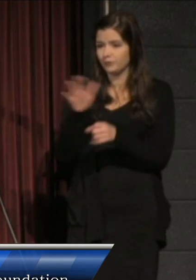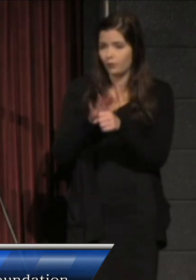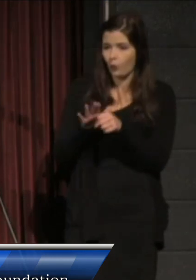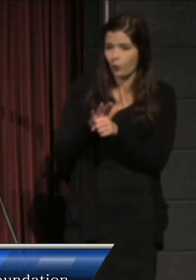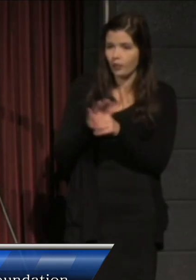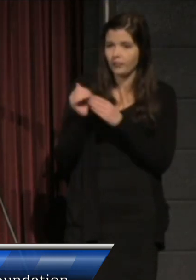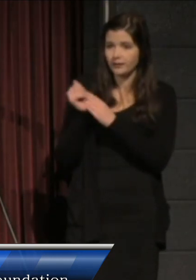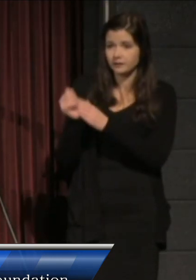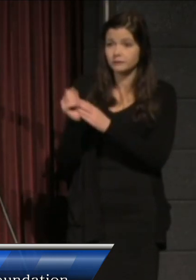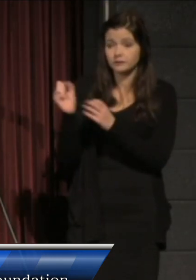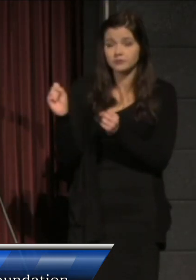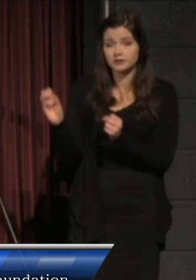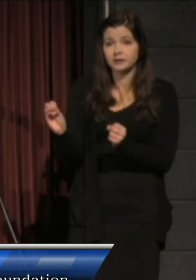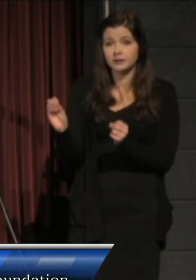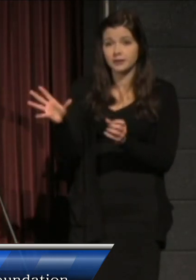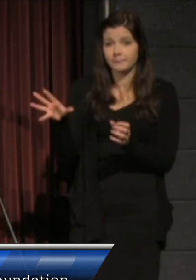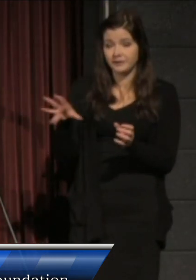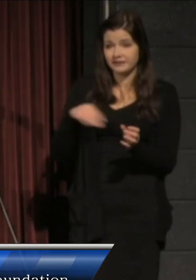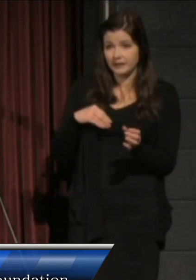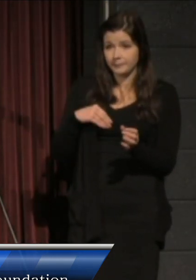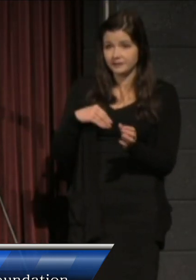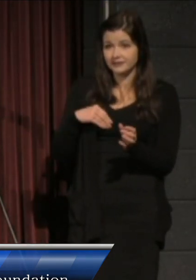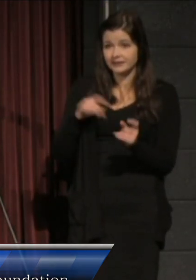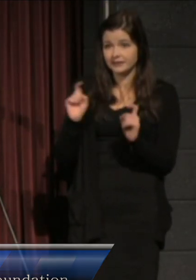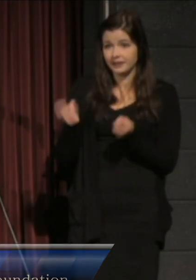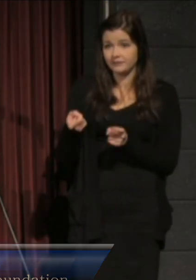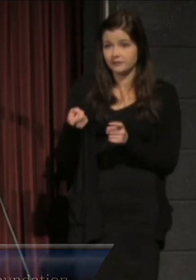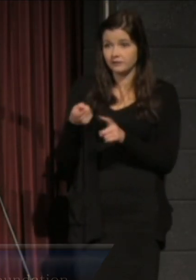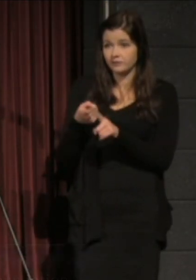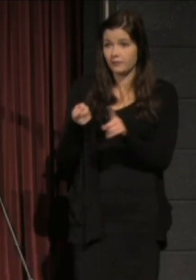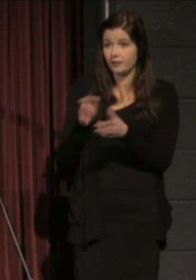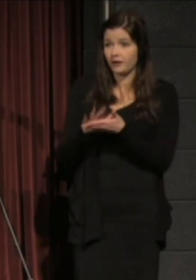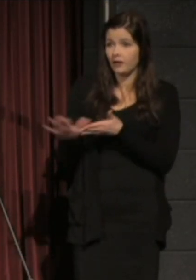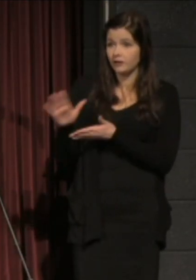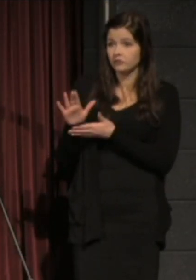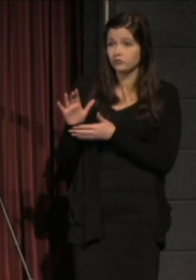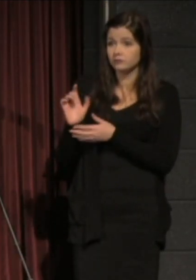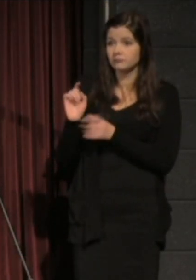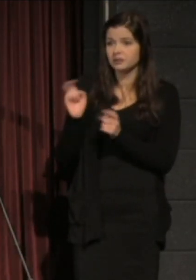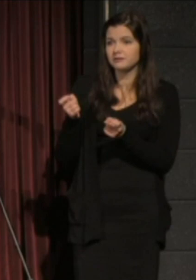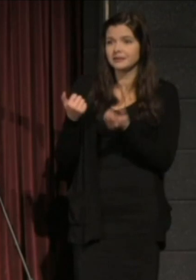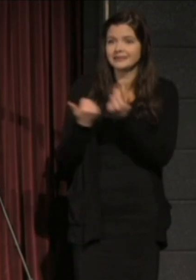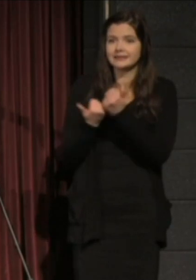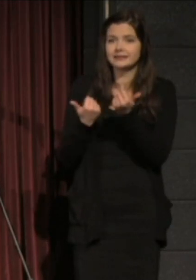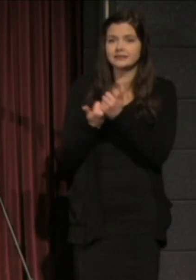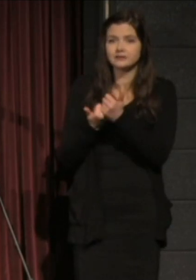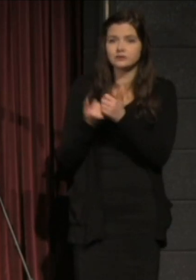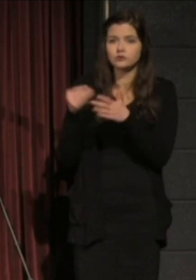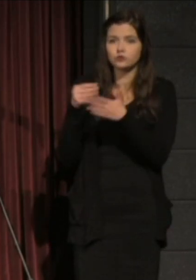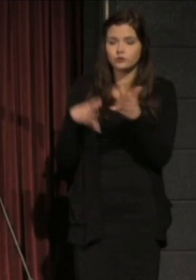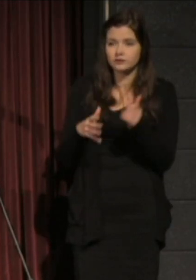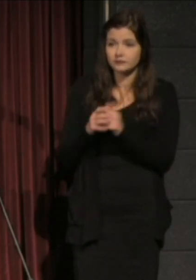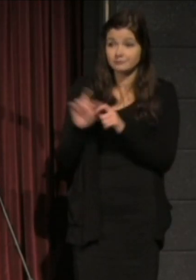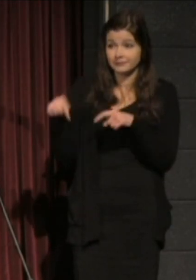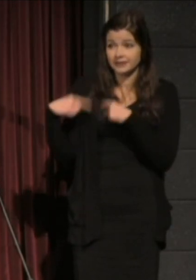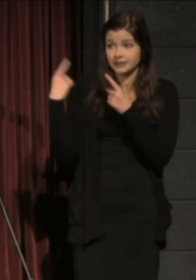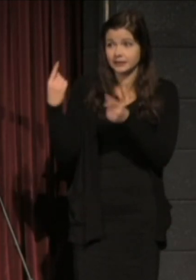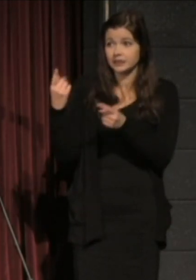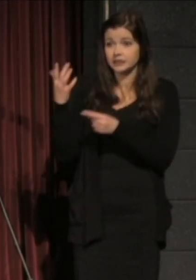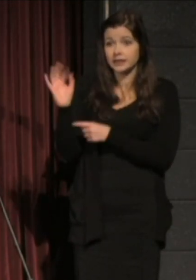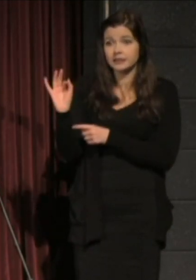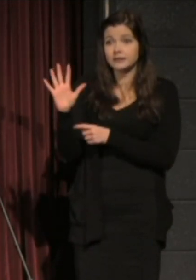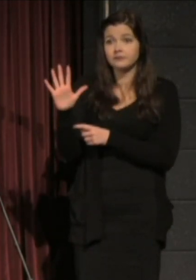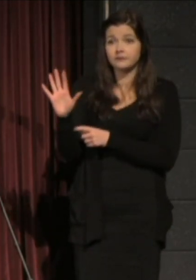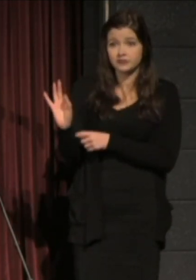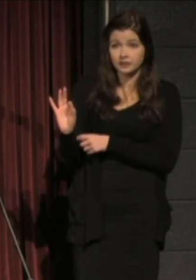so that they could accept monetary gifts on behalf of the college to provide assistance to our students. Since that